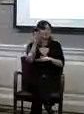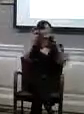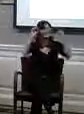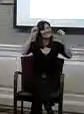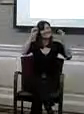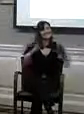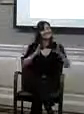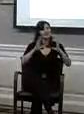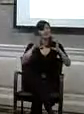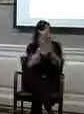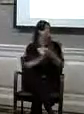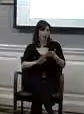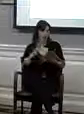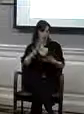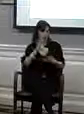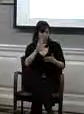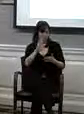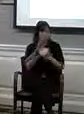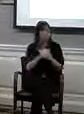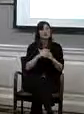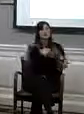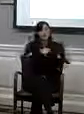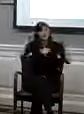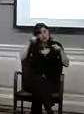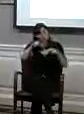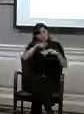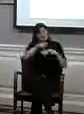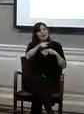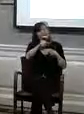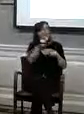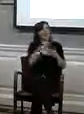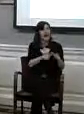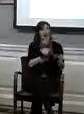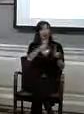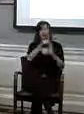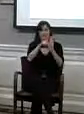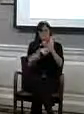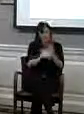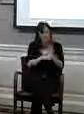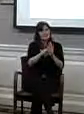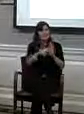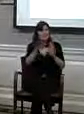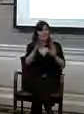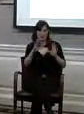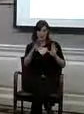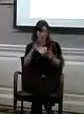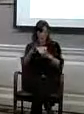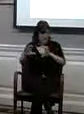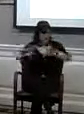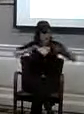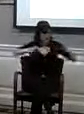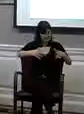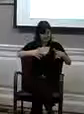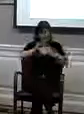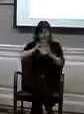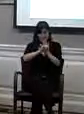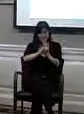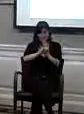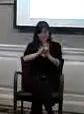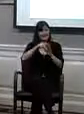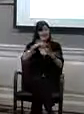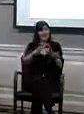publications focused on the interplay of language policy, collective identity, and human security in schools during and